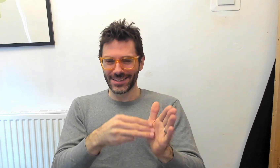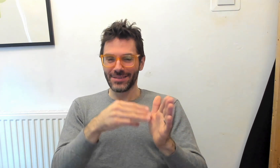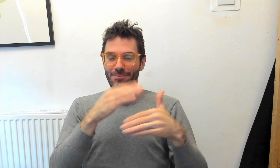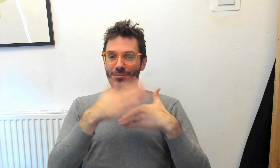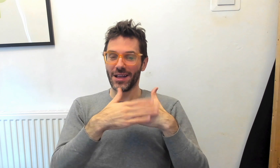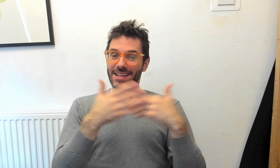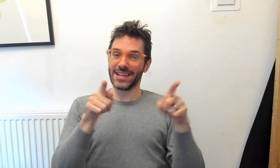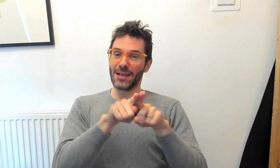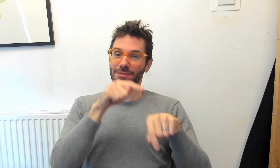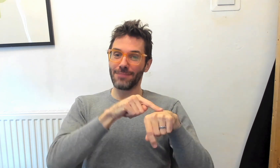at the same time.